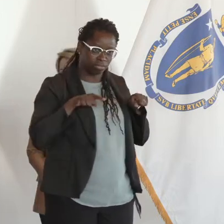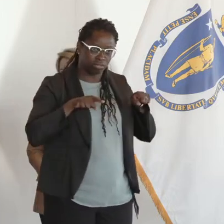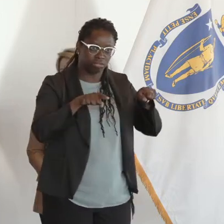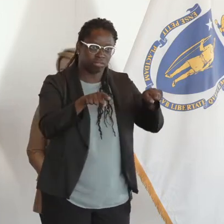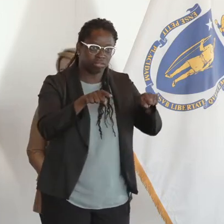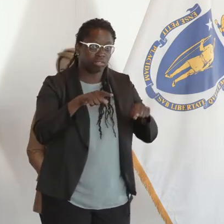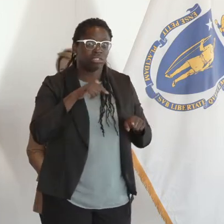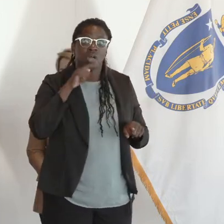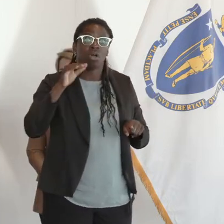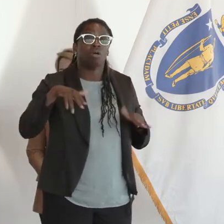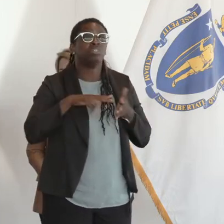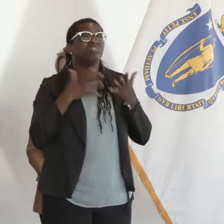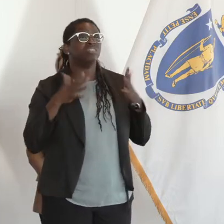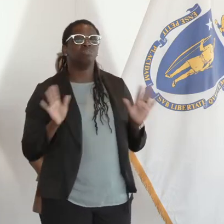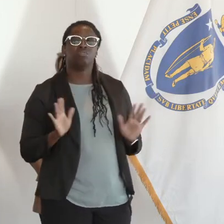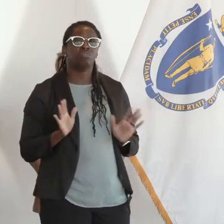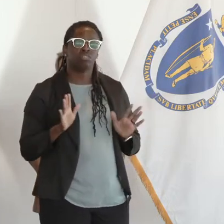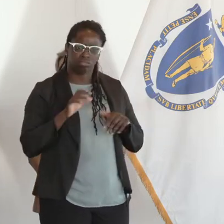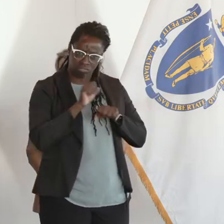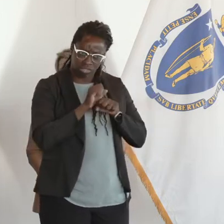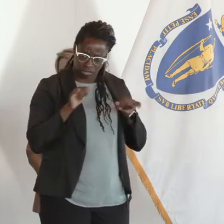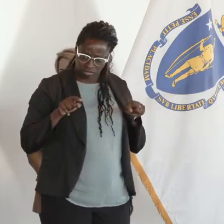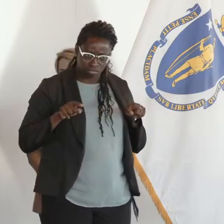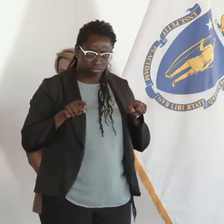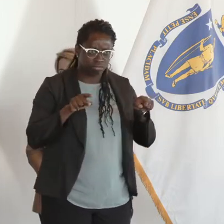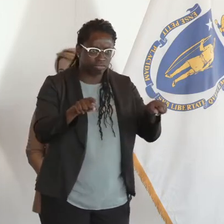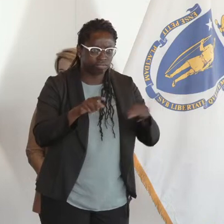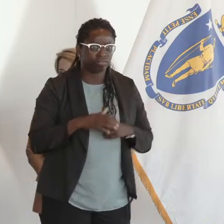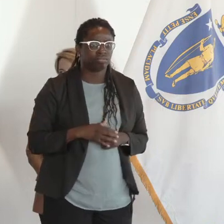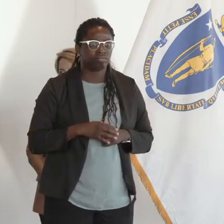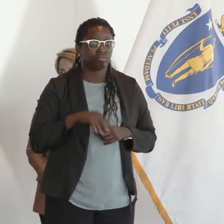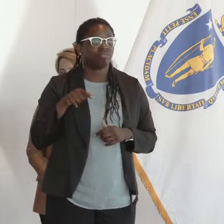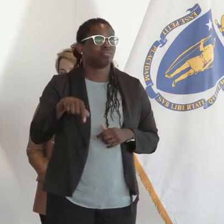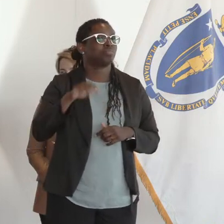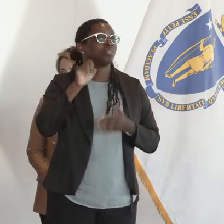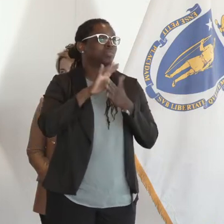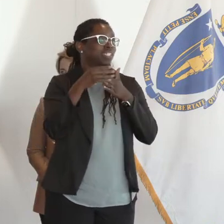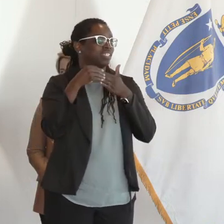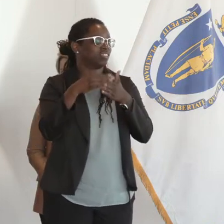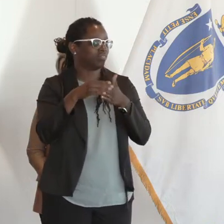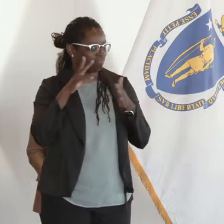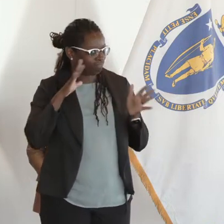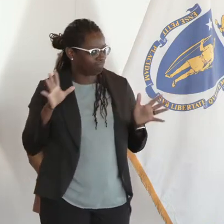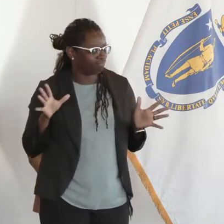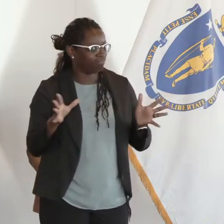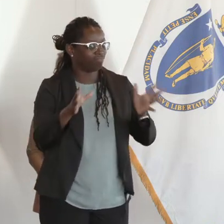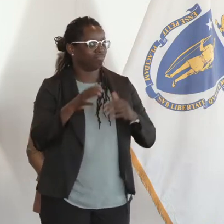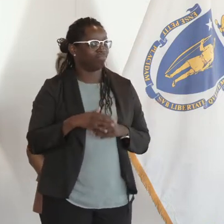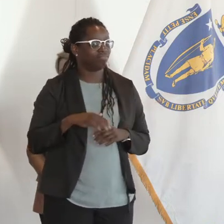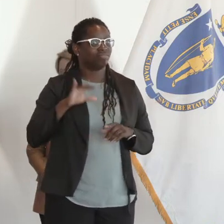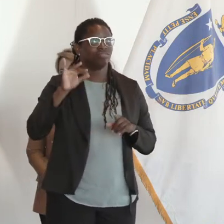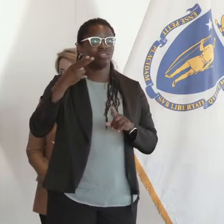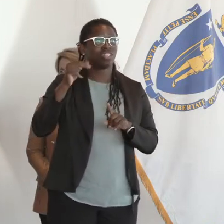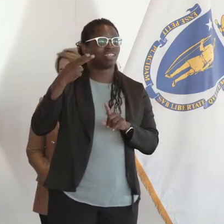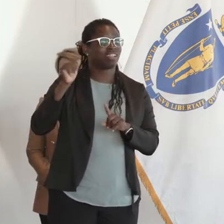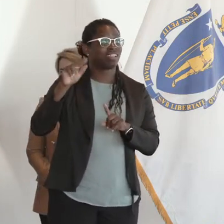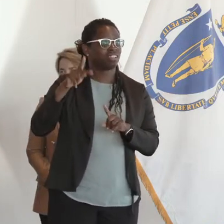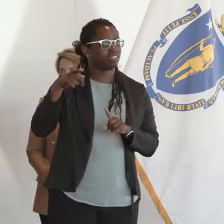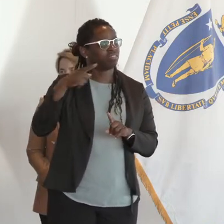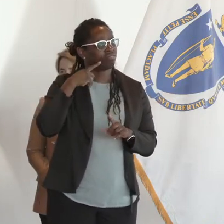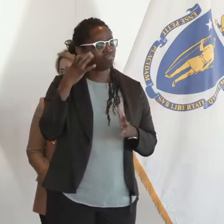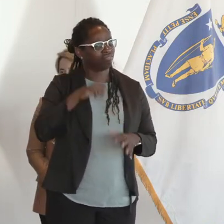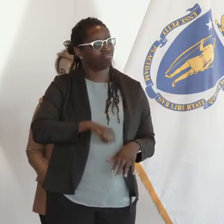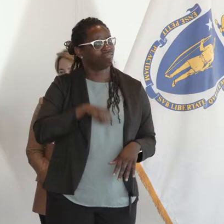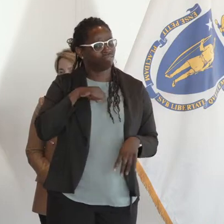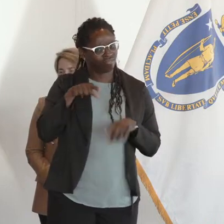believe Massachusetts can lead the world. John Hancock is proud to have its U.S. headquarters in Massachusetts, and